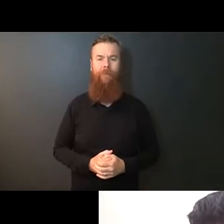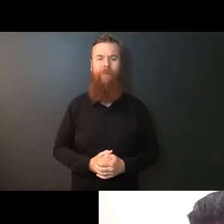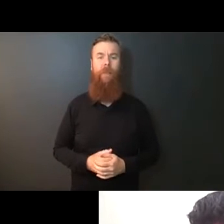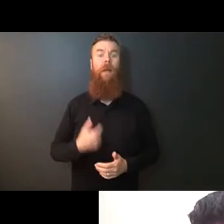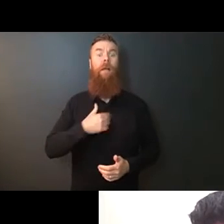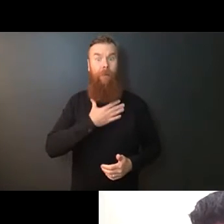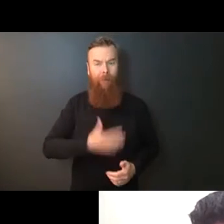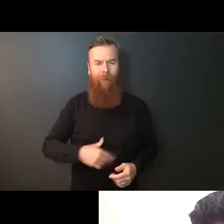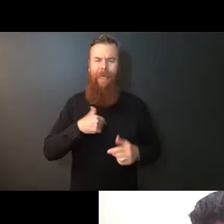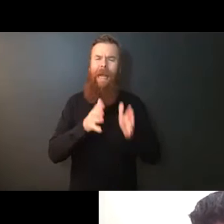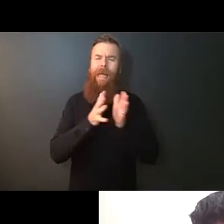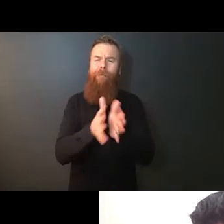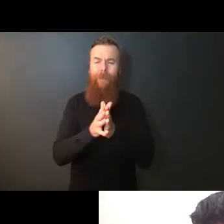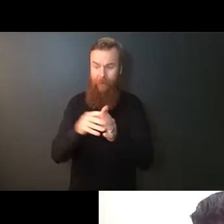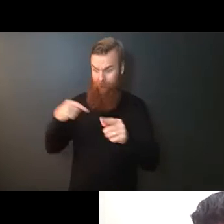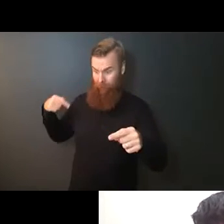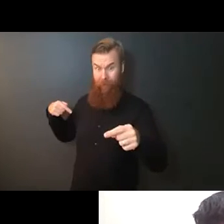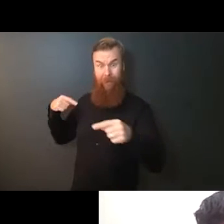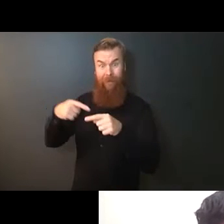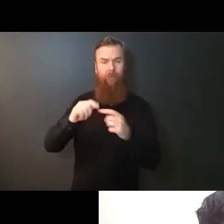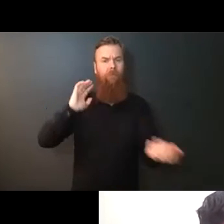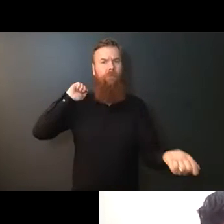From my experience, when I started